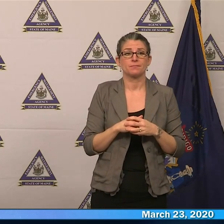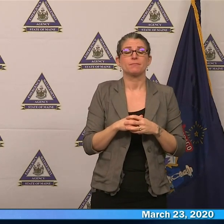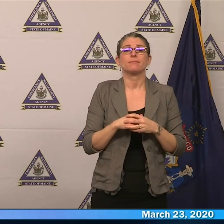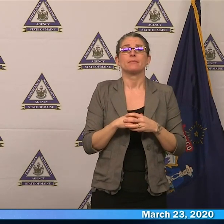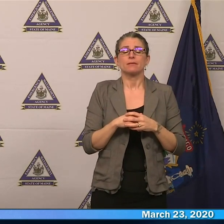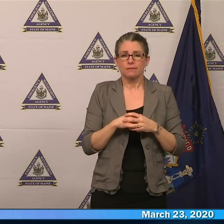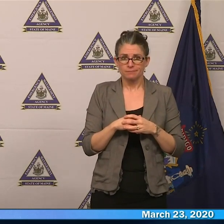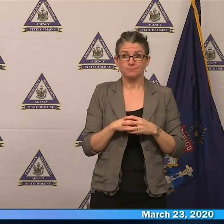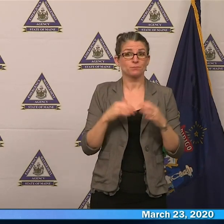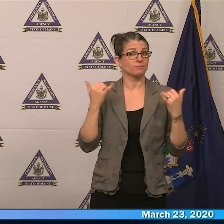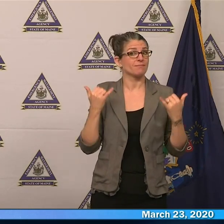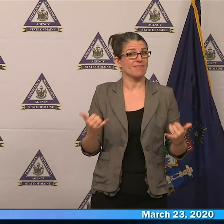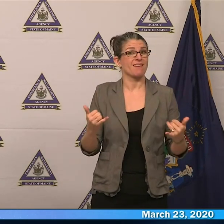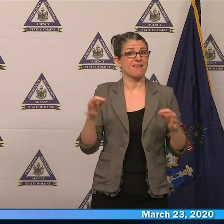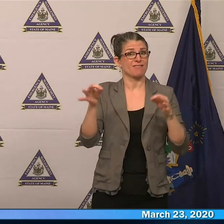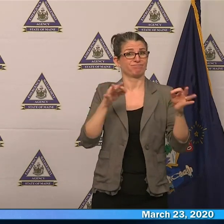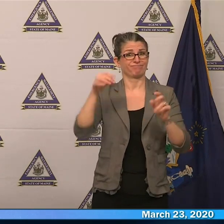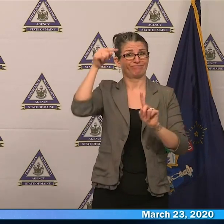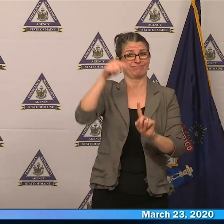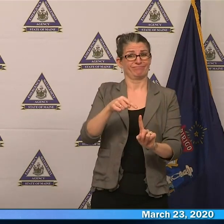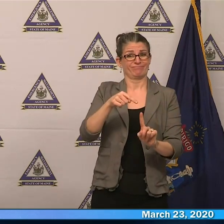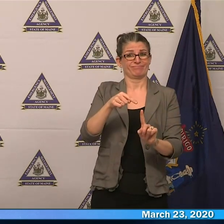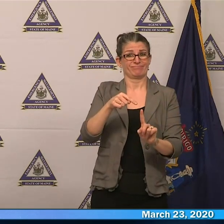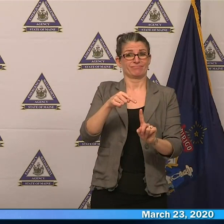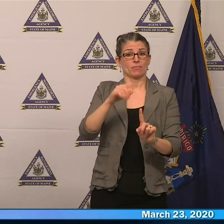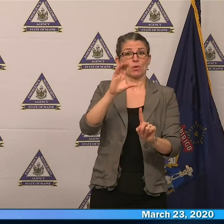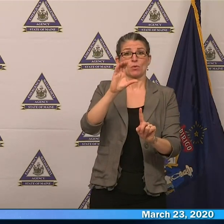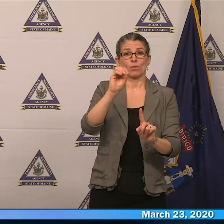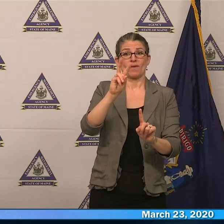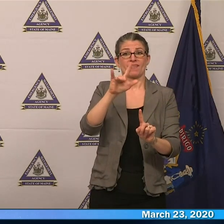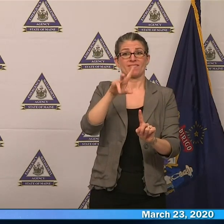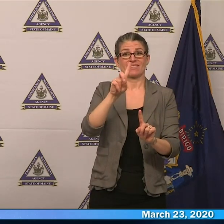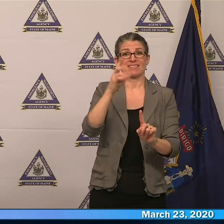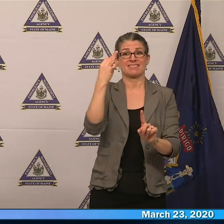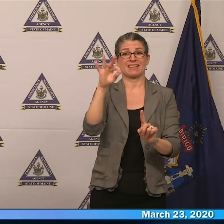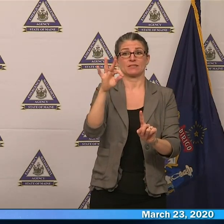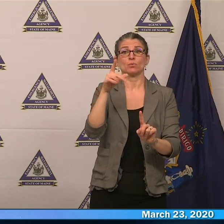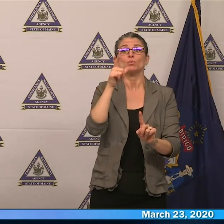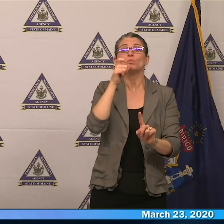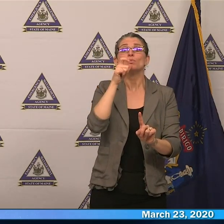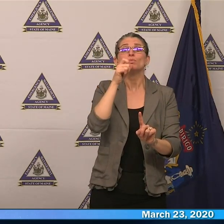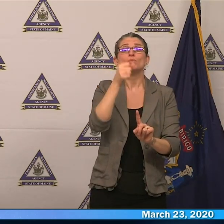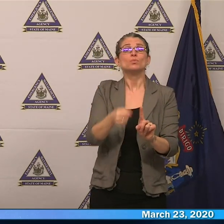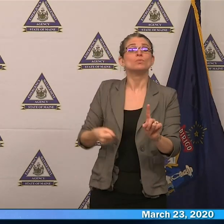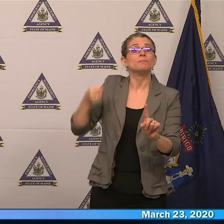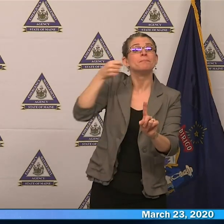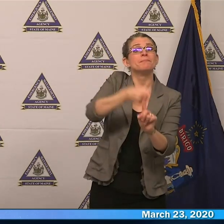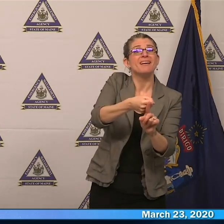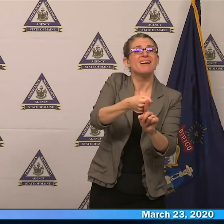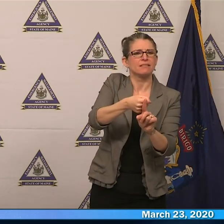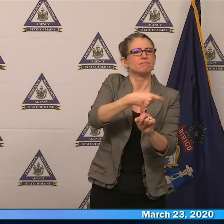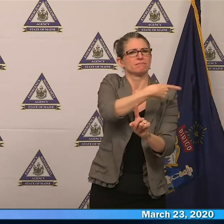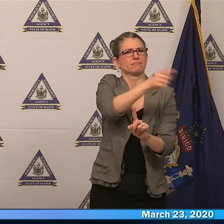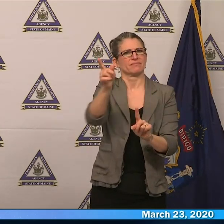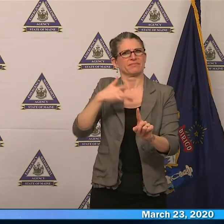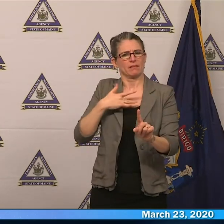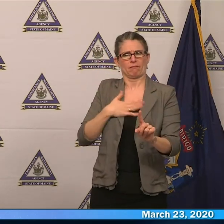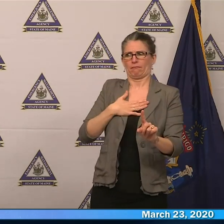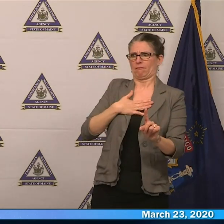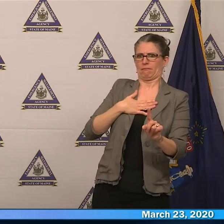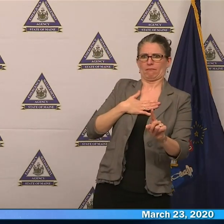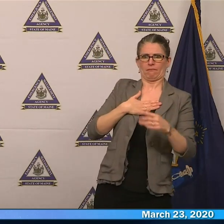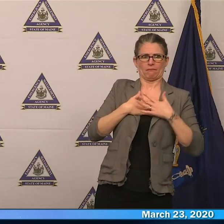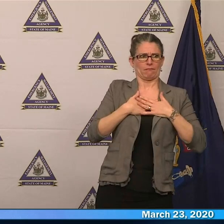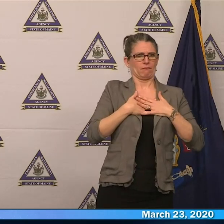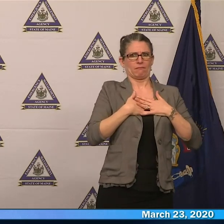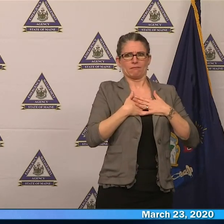is affecting more and more people on a personal level. Even if you yourself might not be waiting